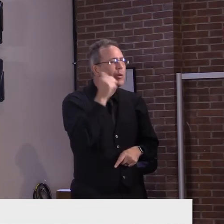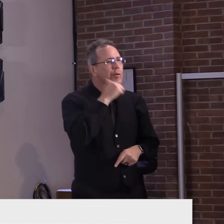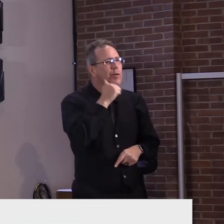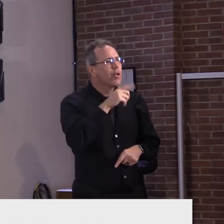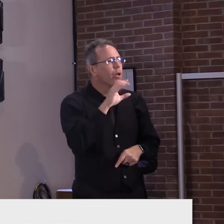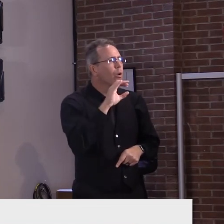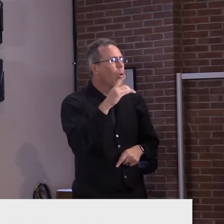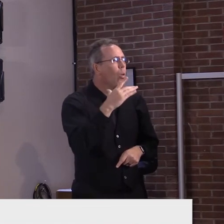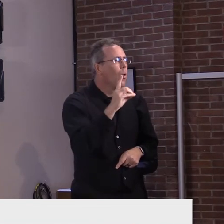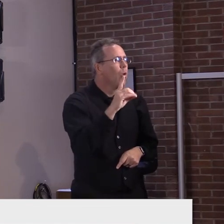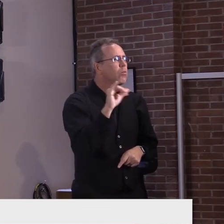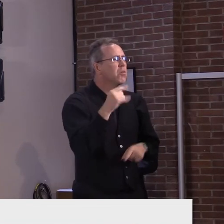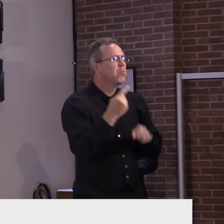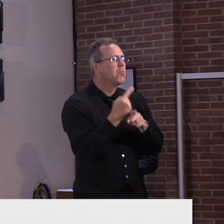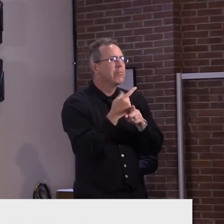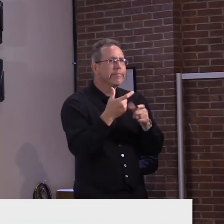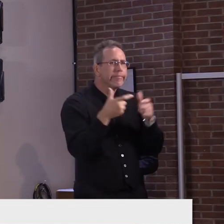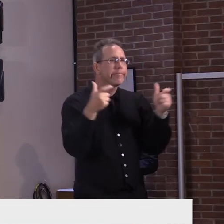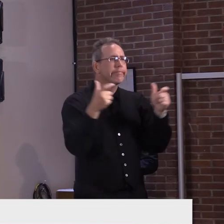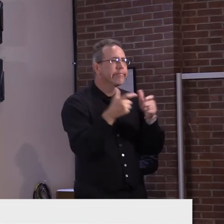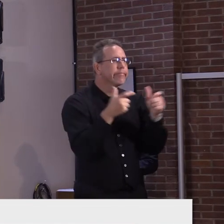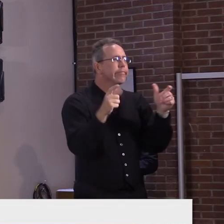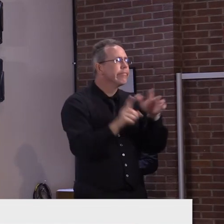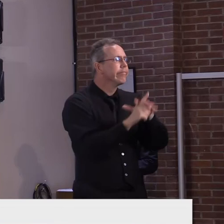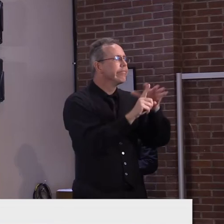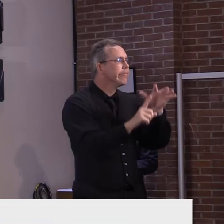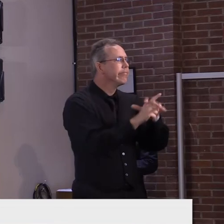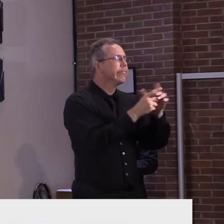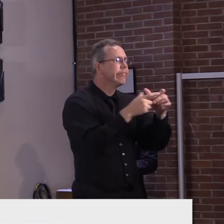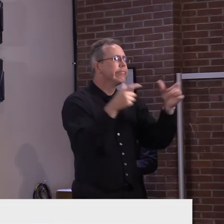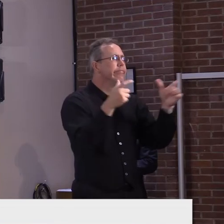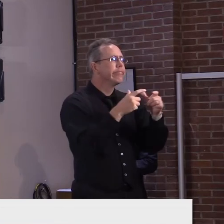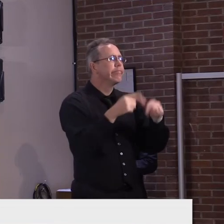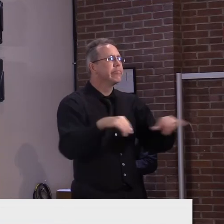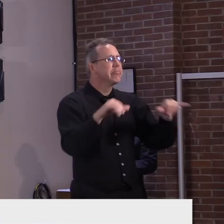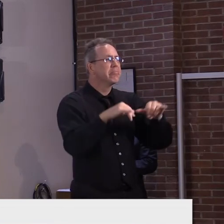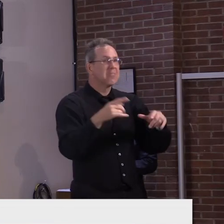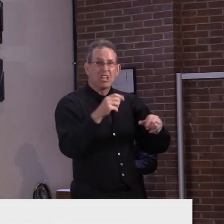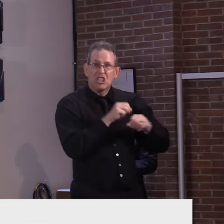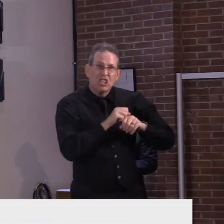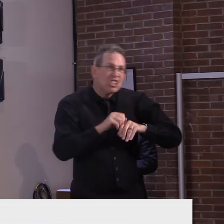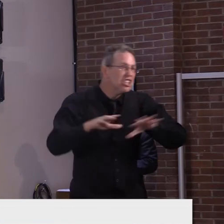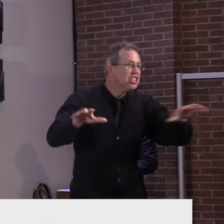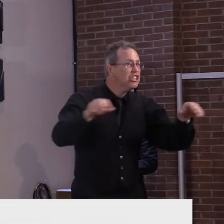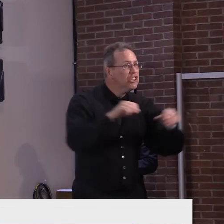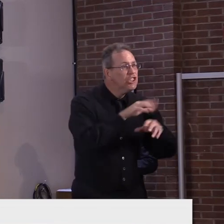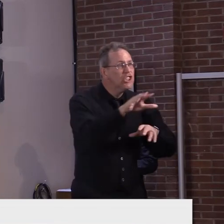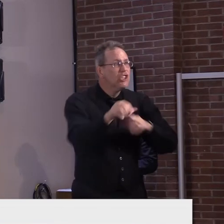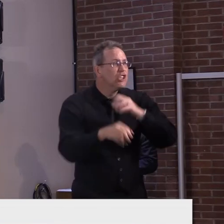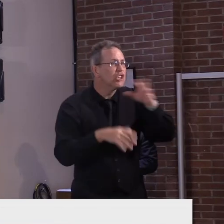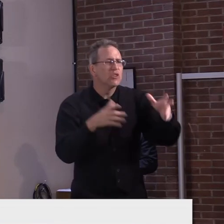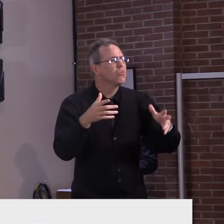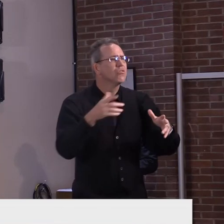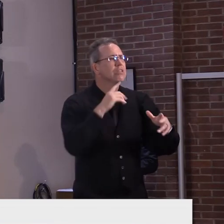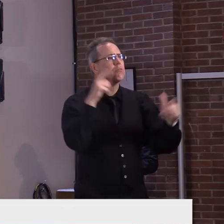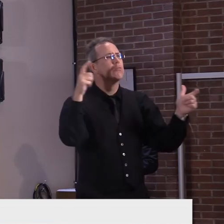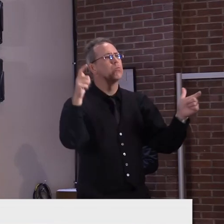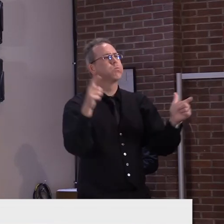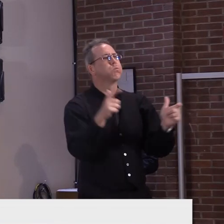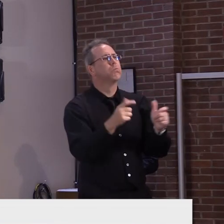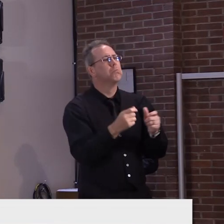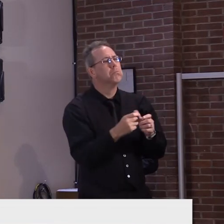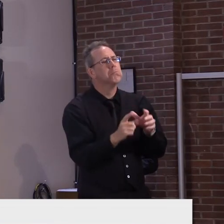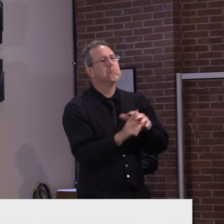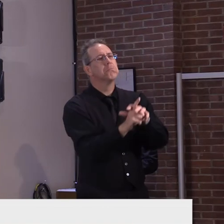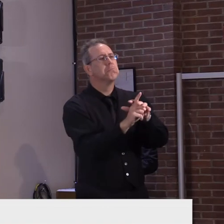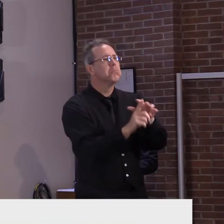So it is going to settle out in a place where we have to sort of just live with it, like we live with common cold viruses,